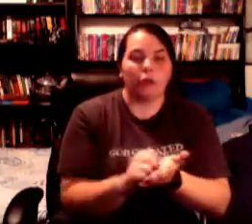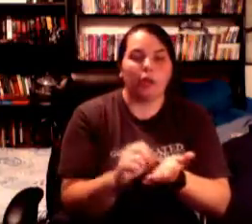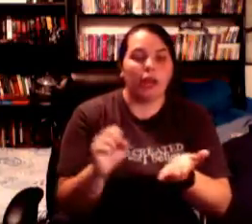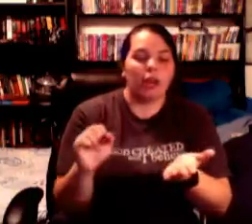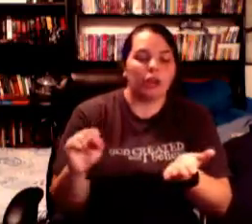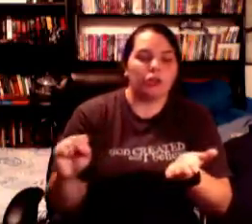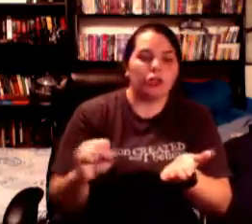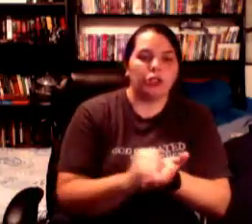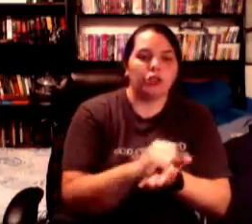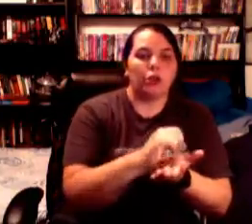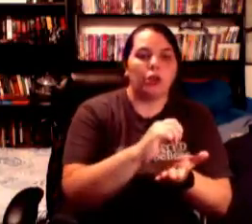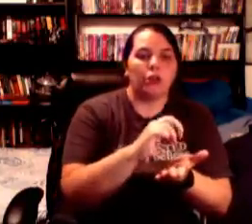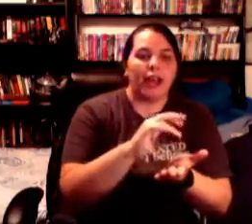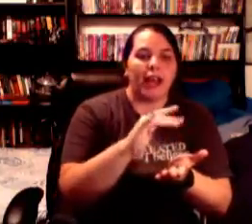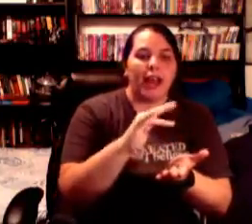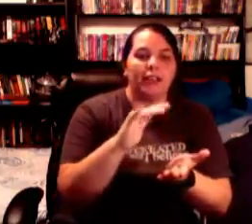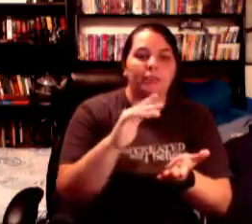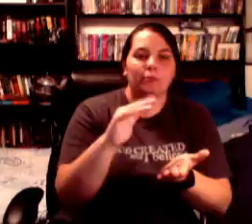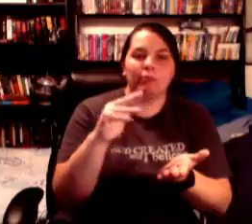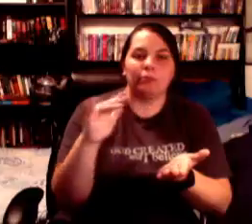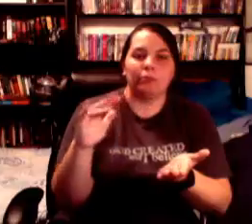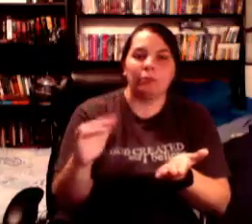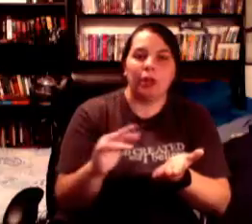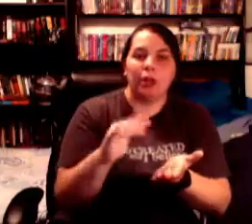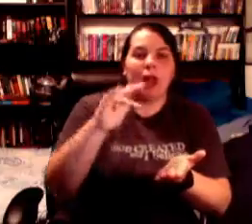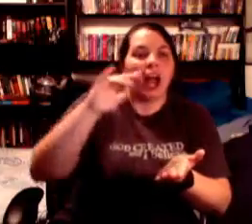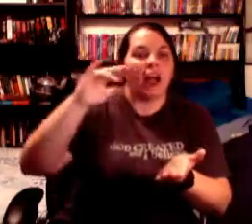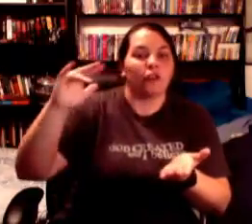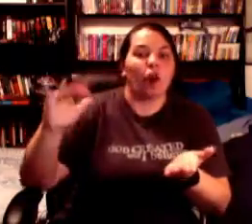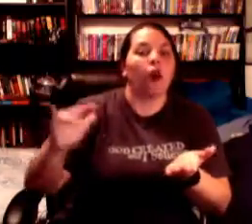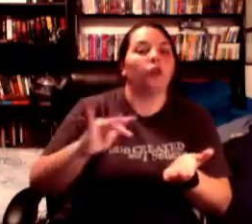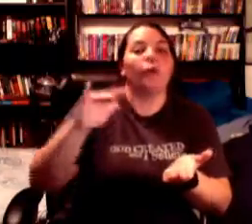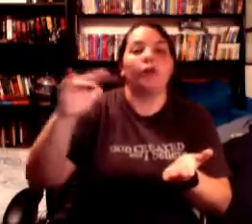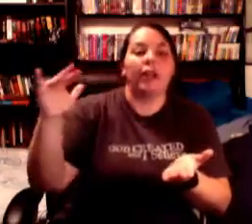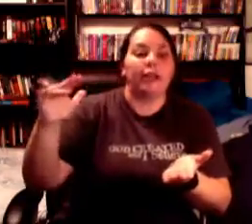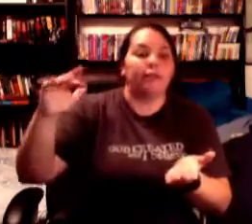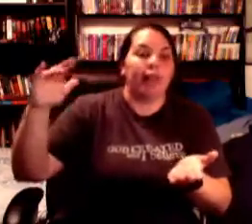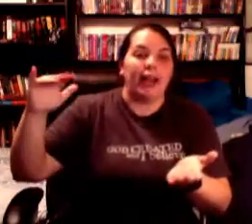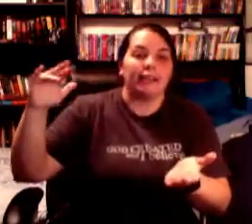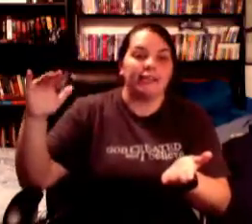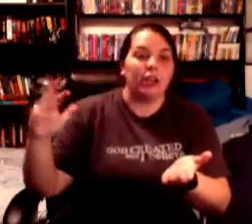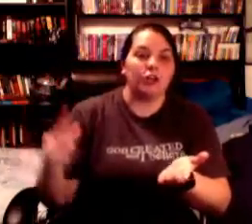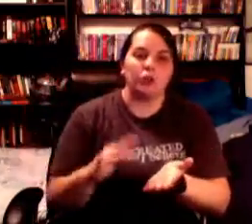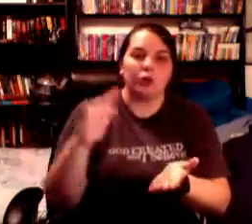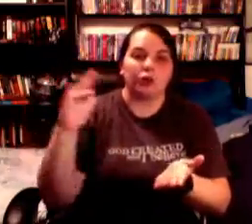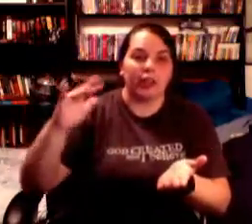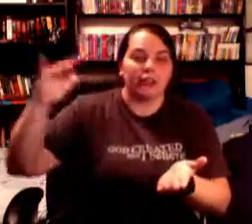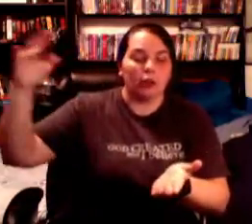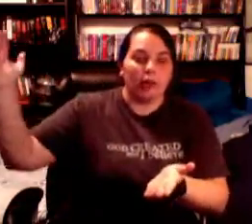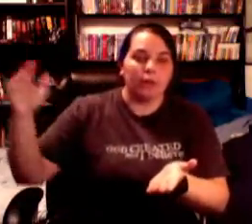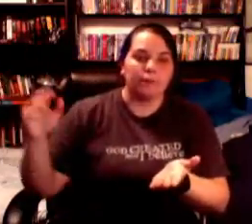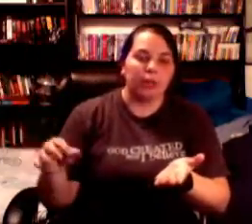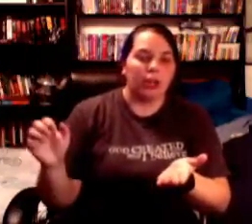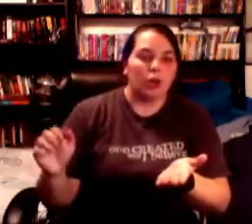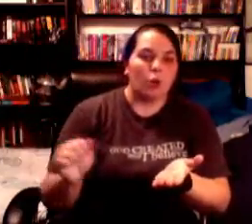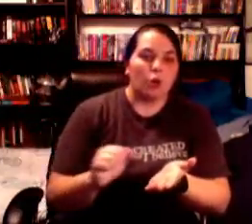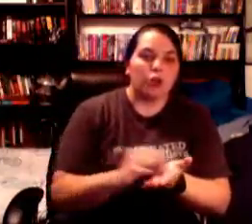doing. So you could do that, and then however long glory lasts, just wiggle your hands going up. Or you